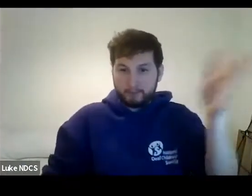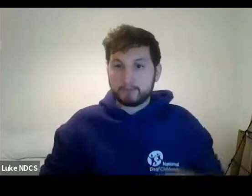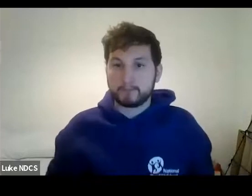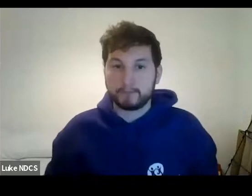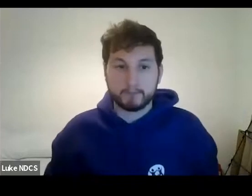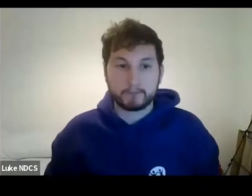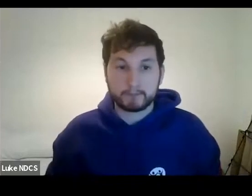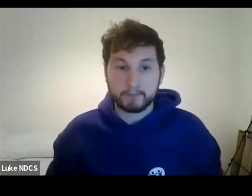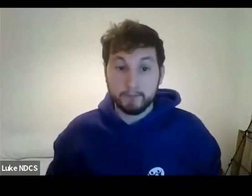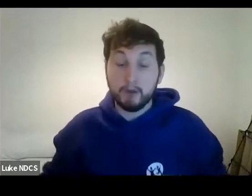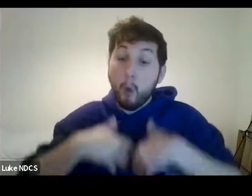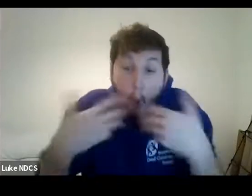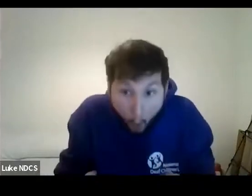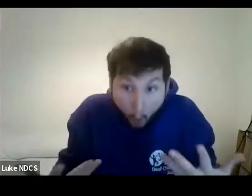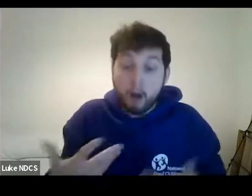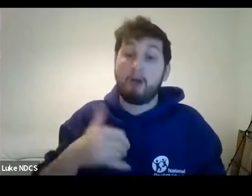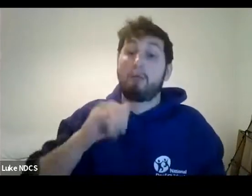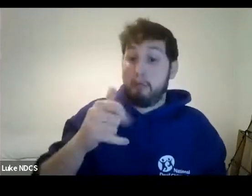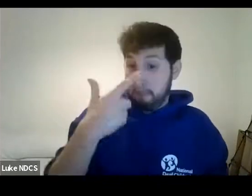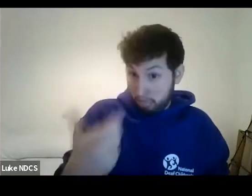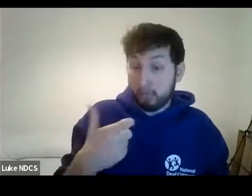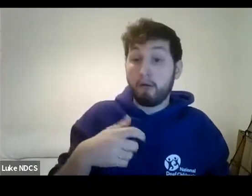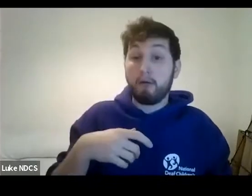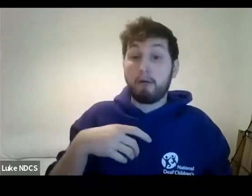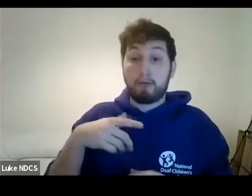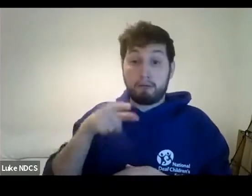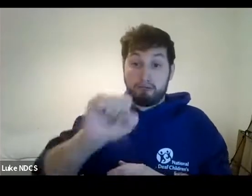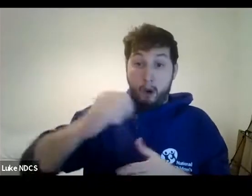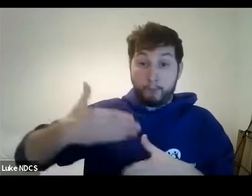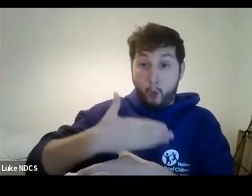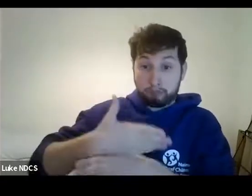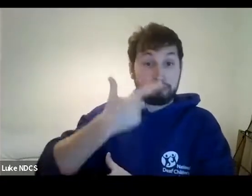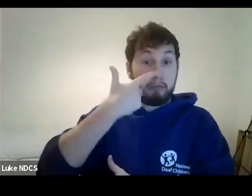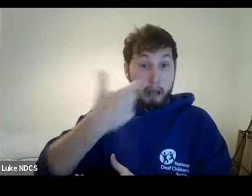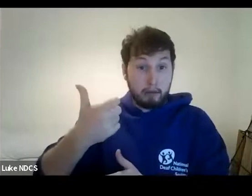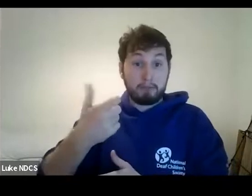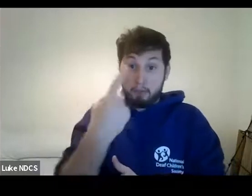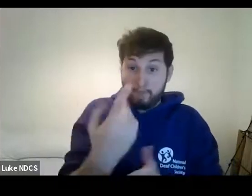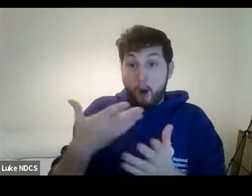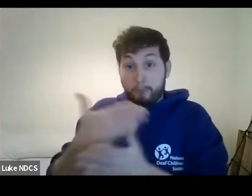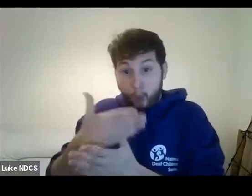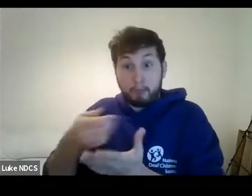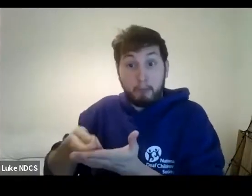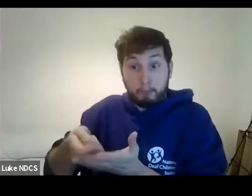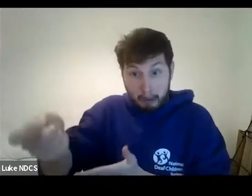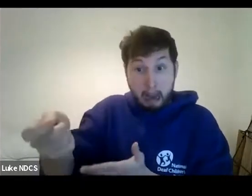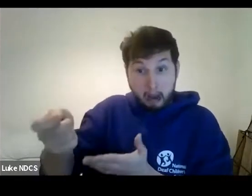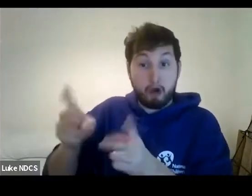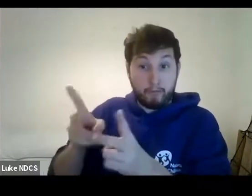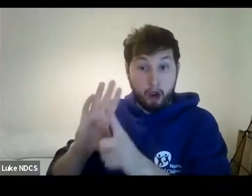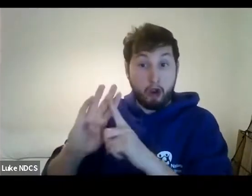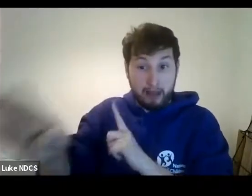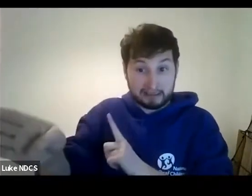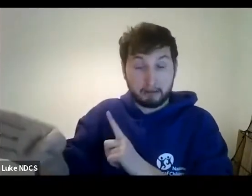that, they can pay the interpreter or pay the note taker or whoever you've booked. Or if you don't want them to be paid directly, with